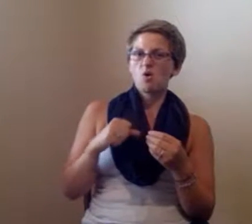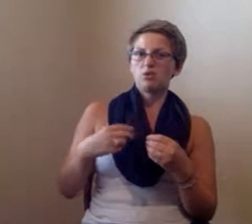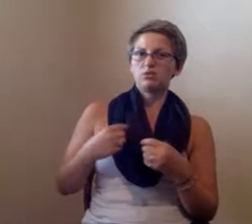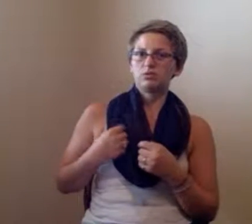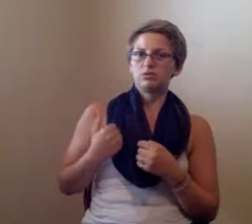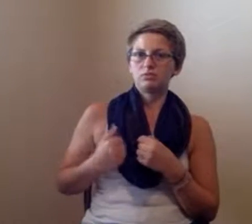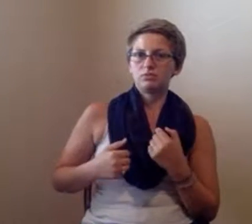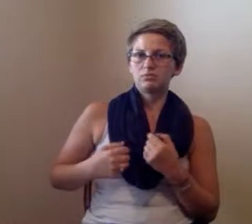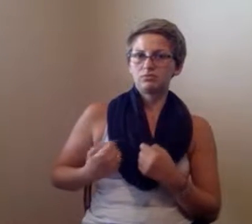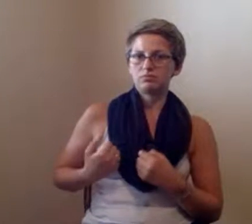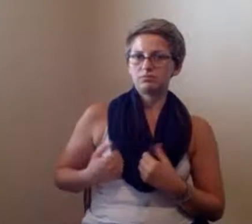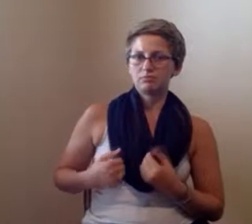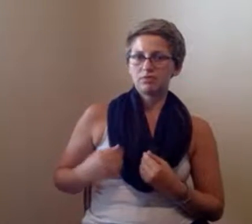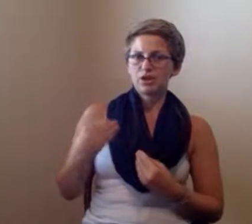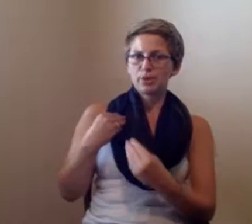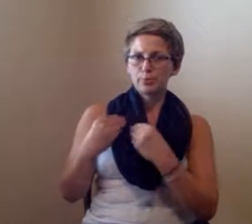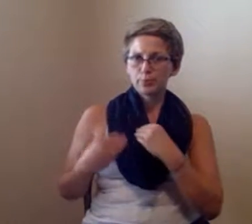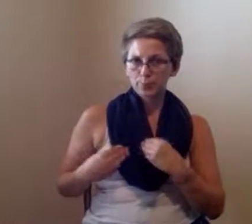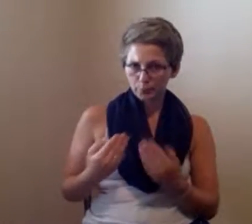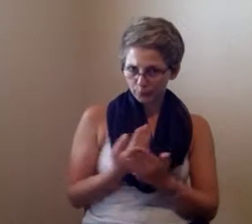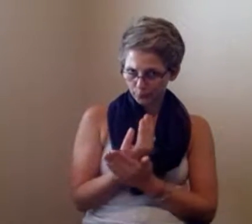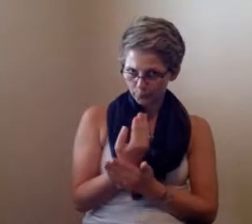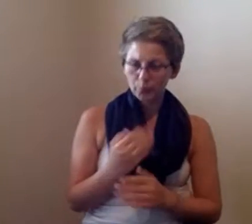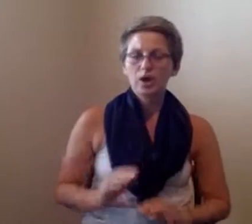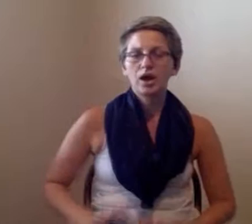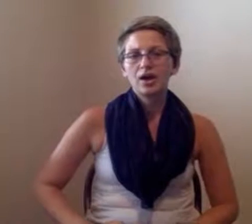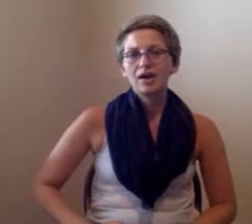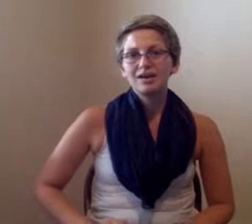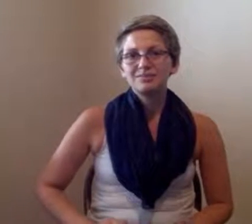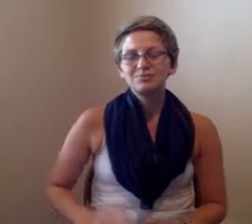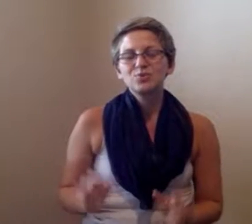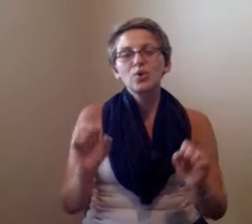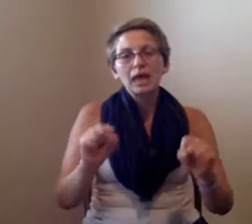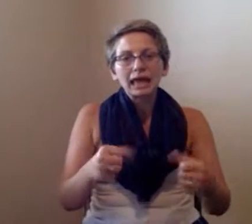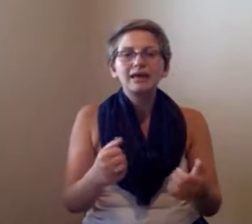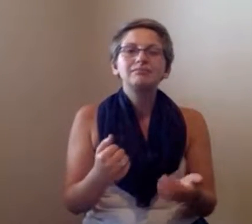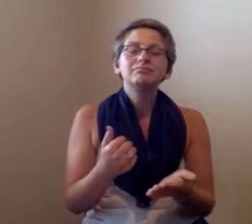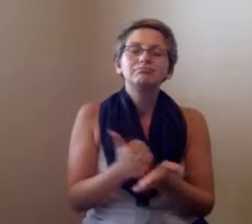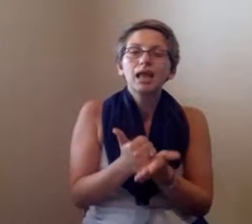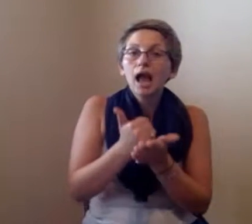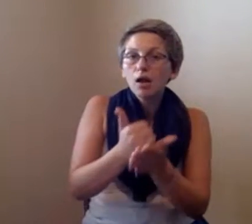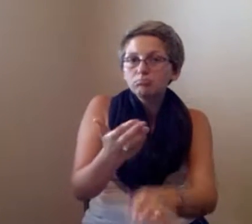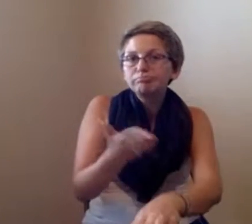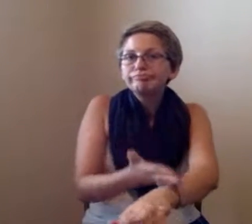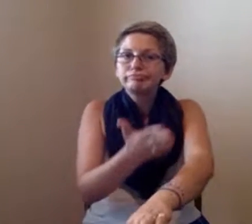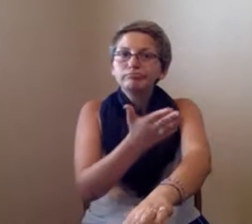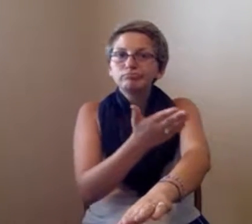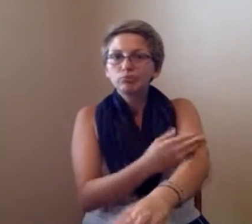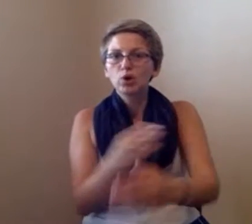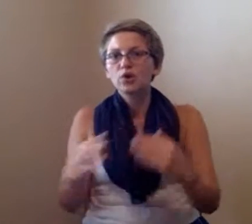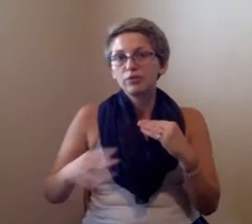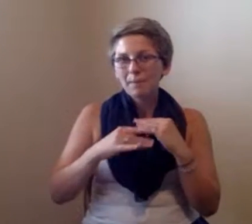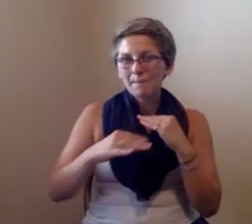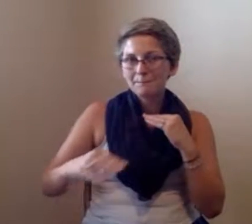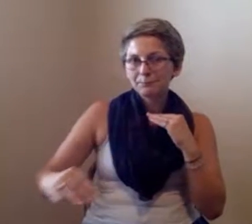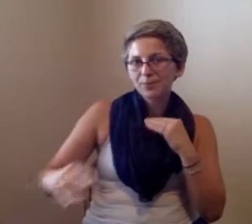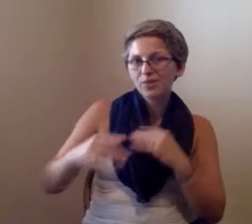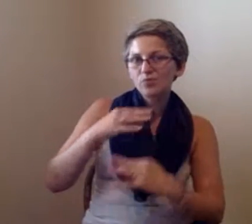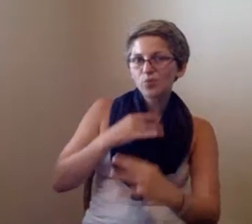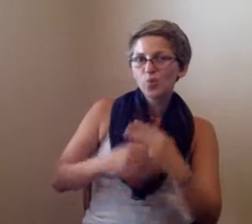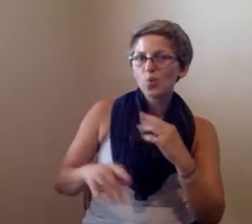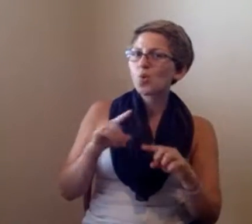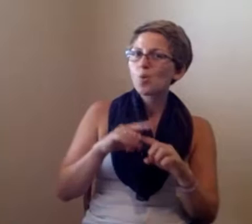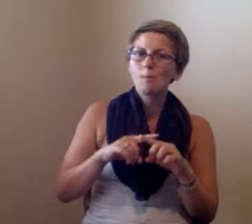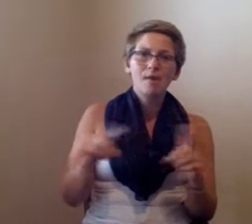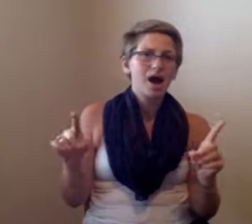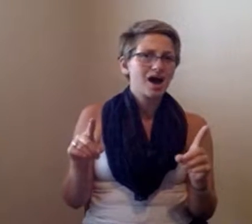We can improve the blood flow and whatnot and maybe your symptoms, but we can't really reverse dead cells.